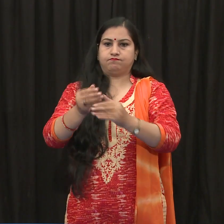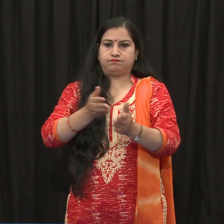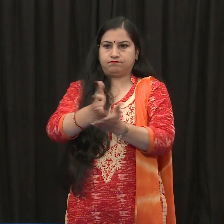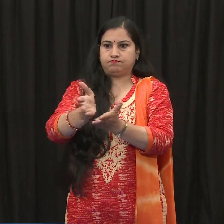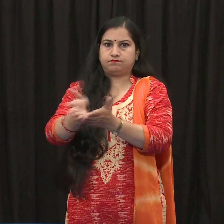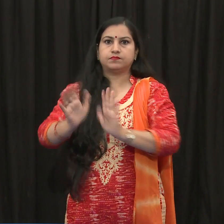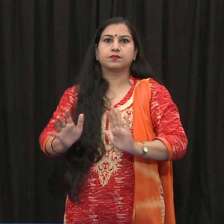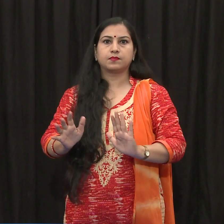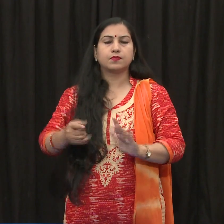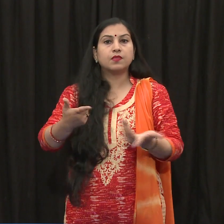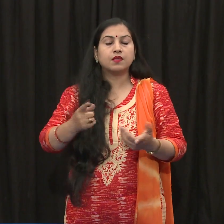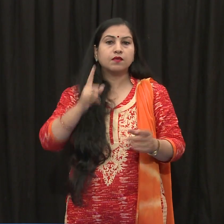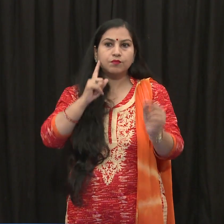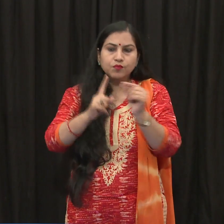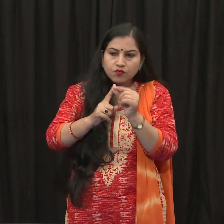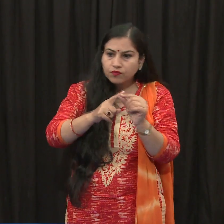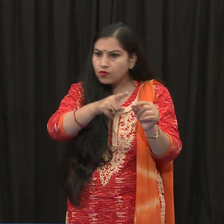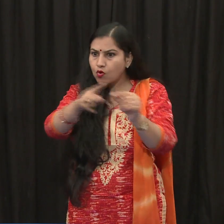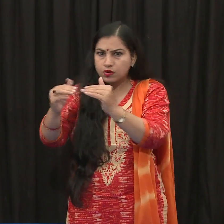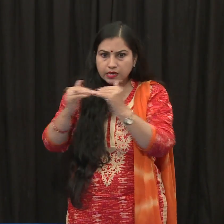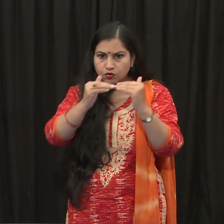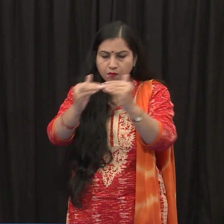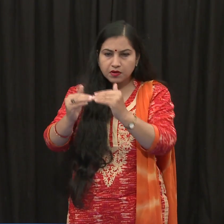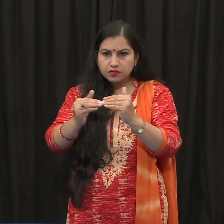to ensure social and economic